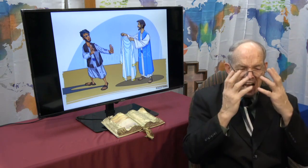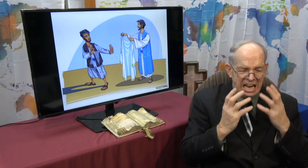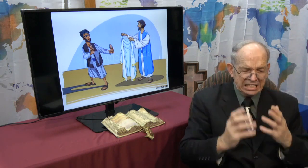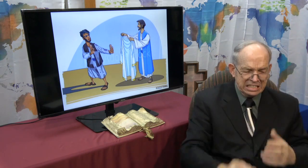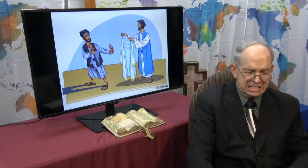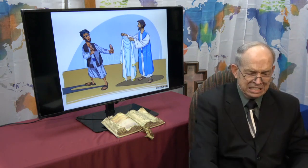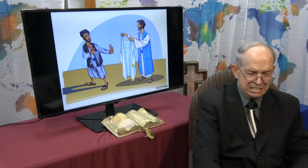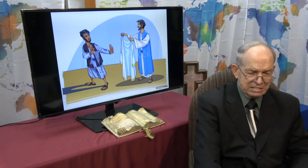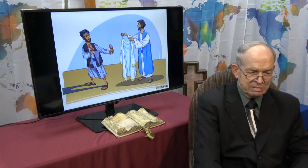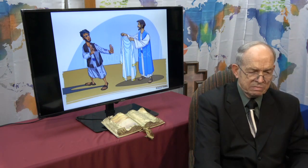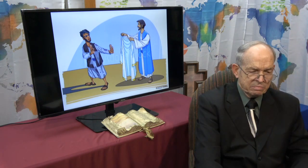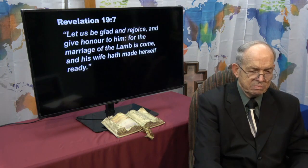that.